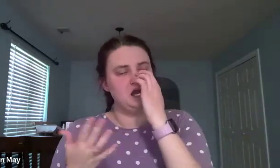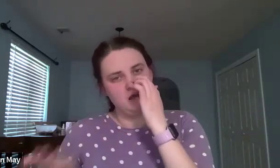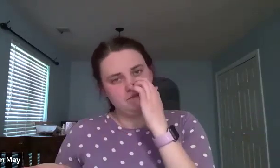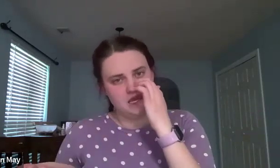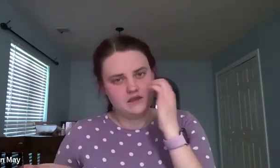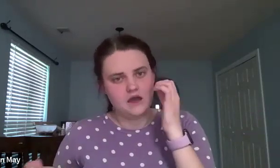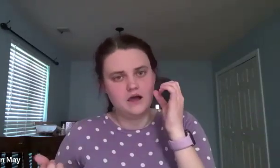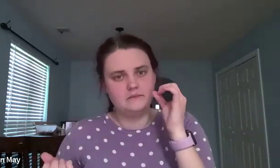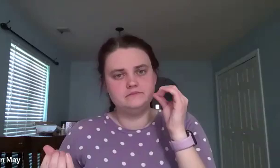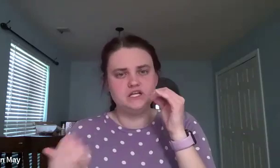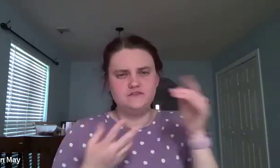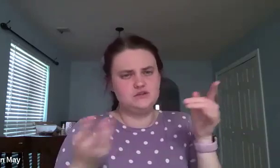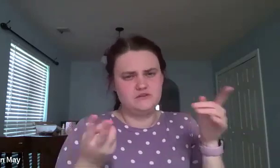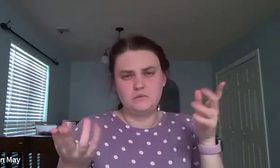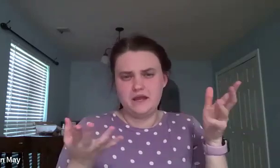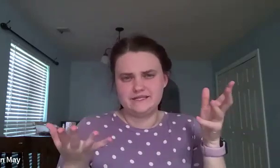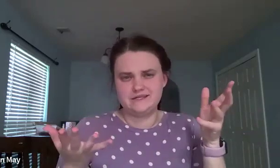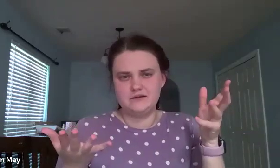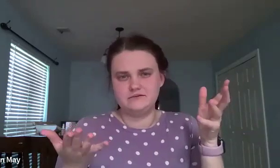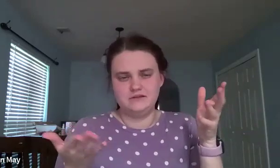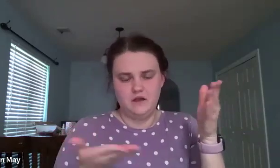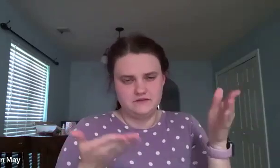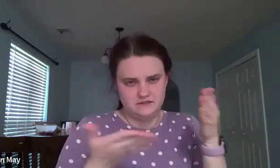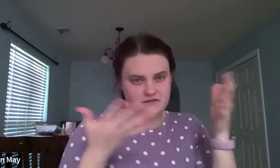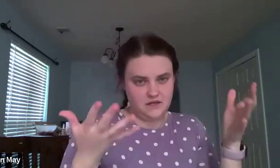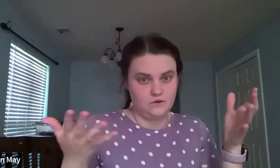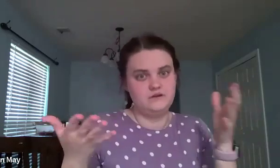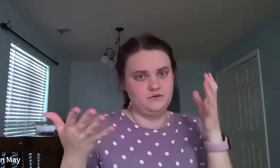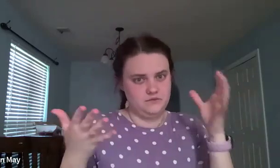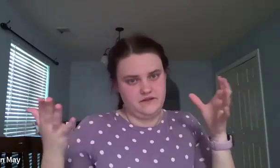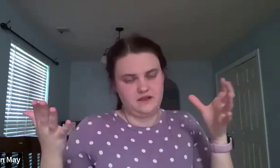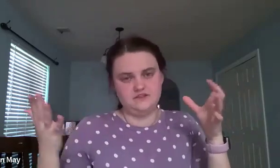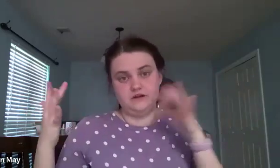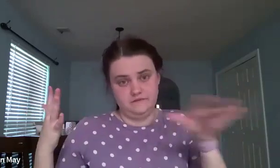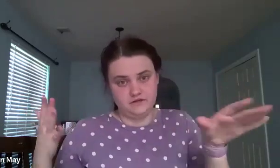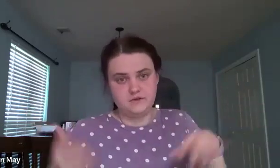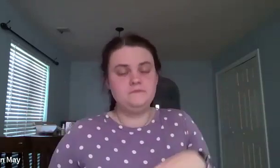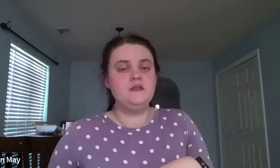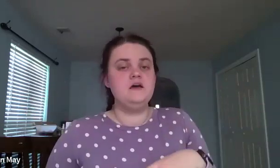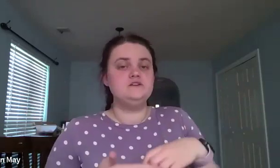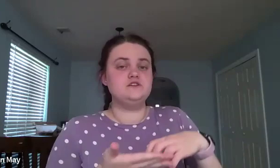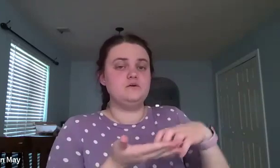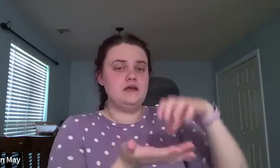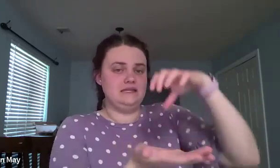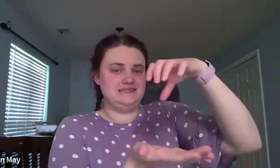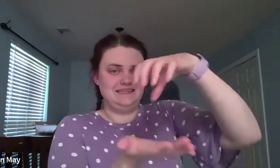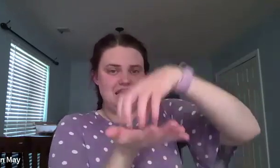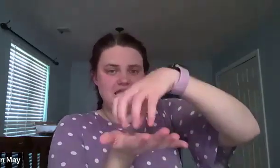a cupcake. But if you do either way, it's not like, obviously it's not the end of the world. If you're really that concerned, I'd fingerspell. So it's cake.